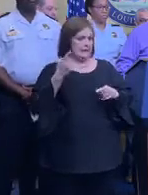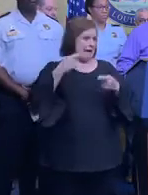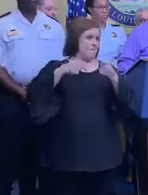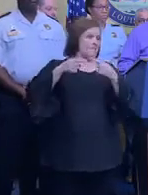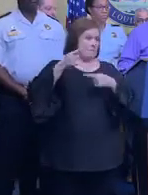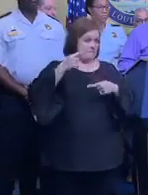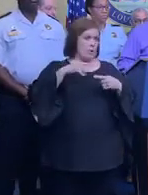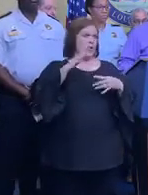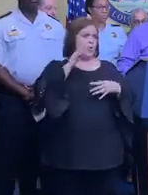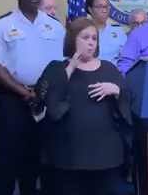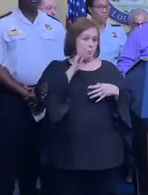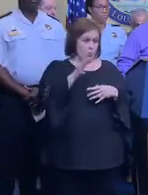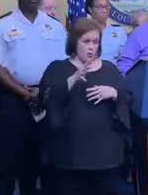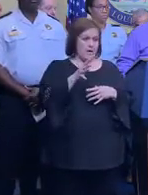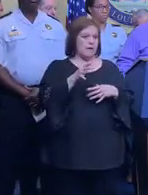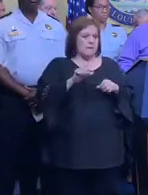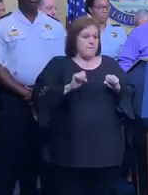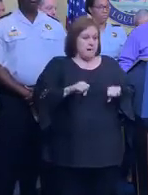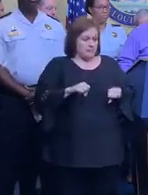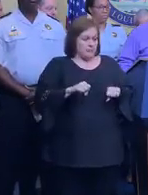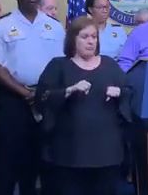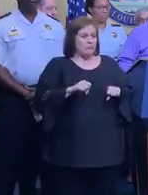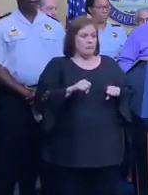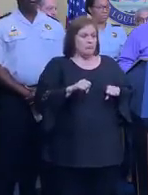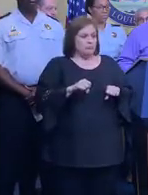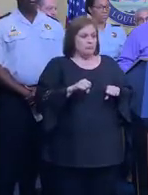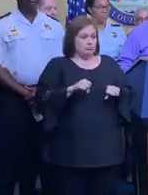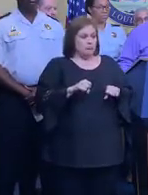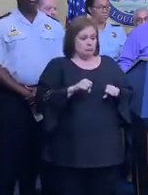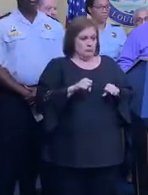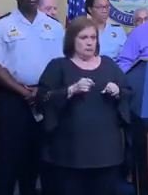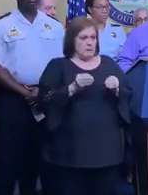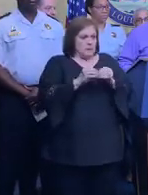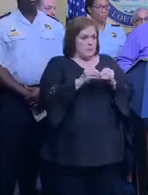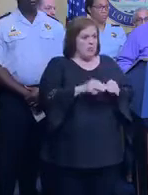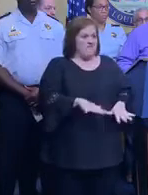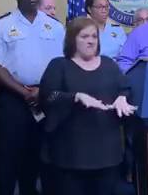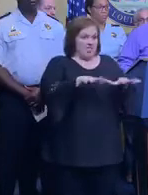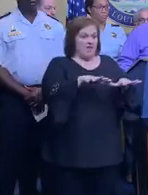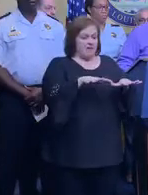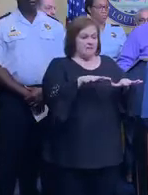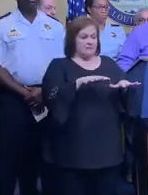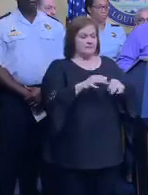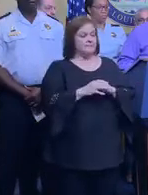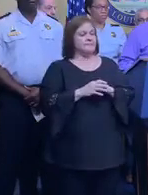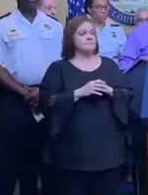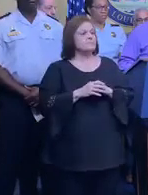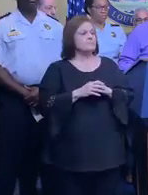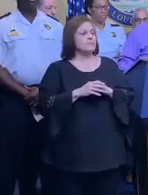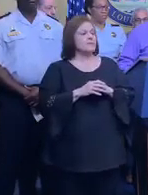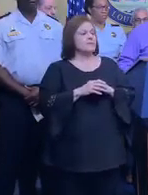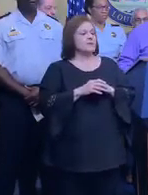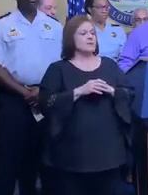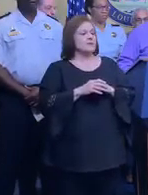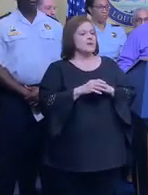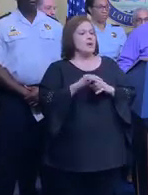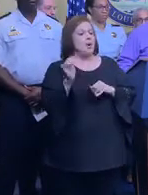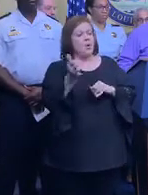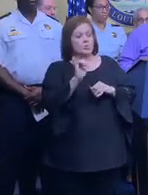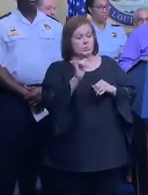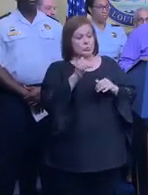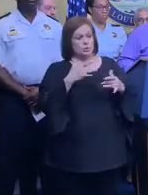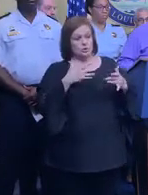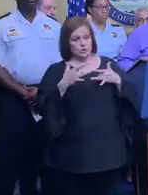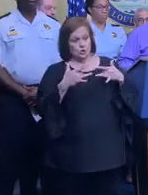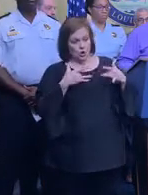area and could potentially cause flash flood emergencies similar to what we saw today. Other things that may be of concern